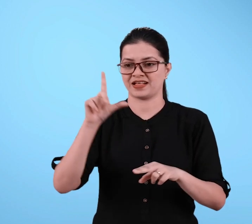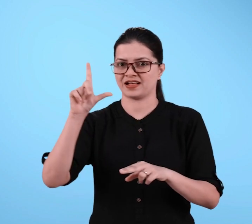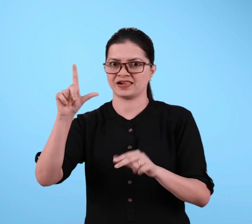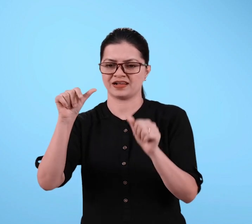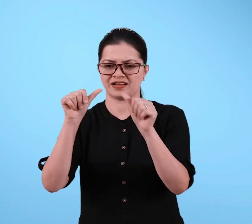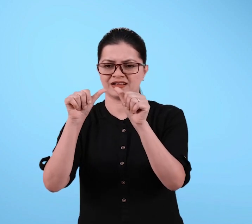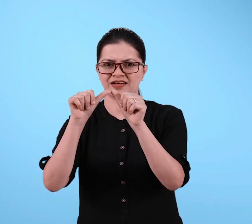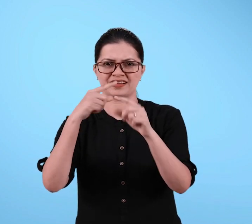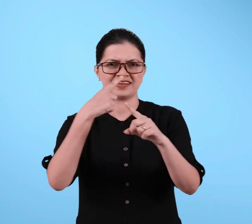natural fibers.